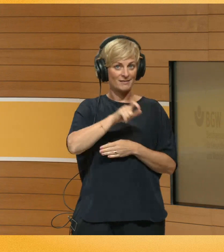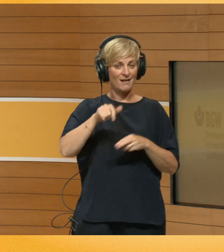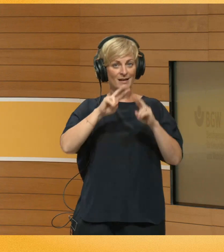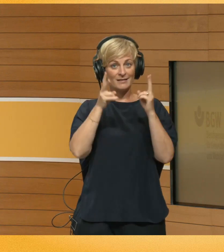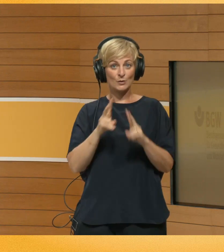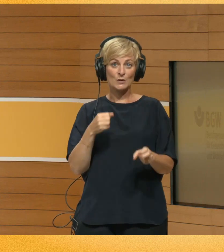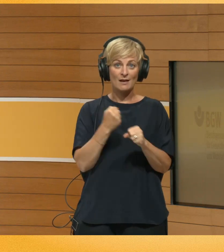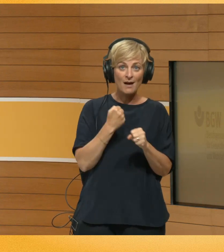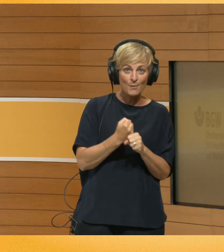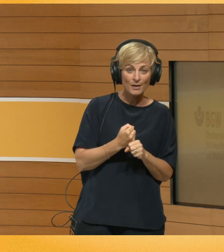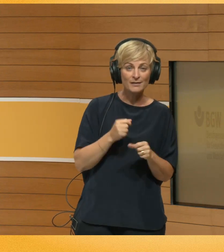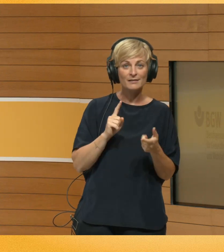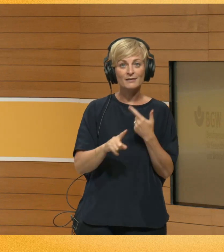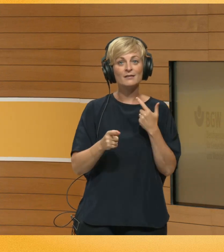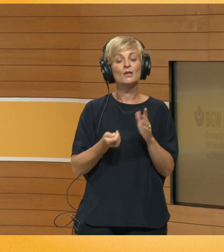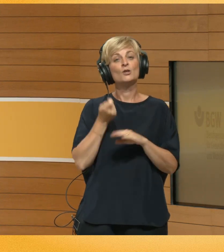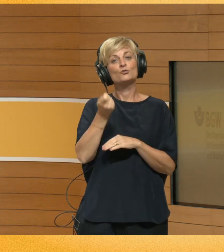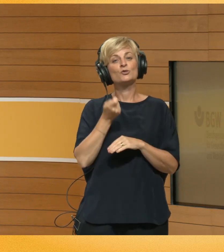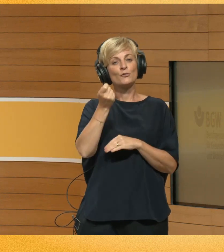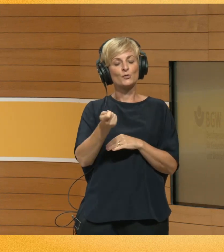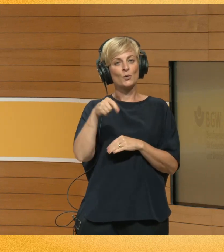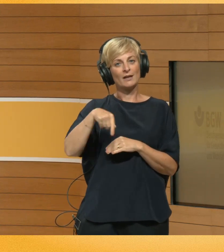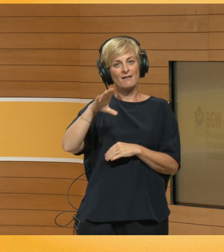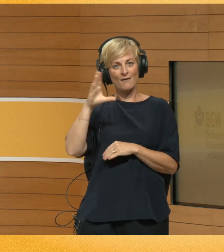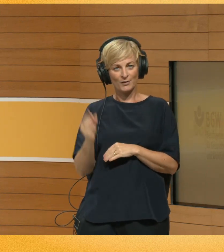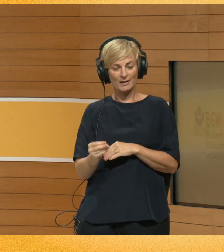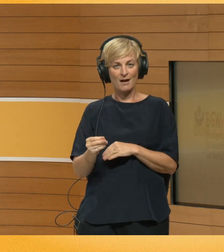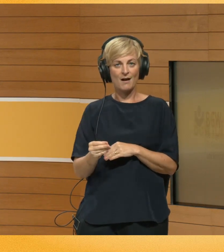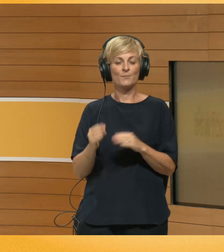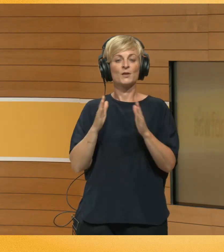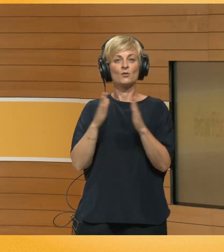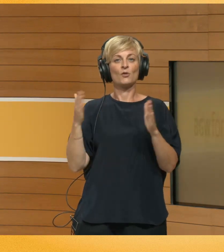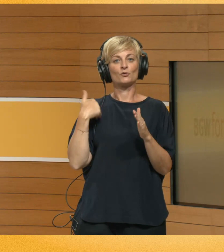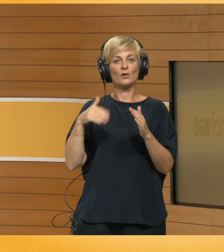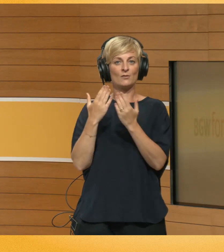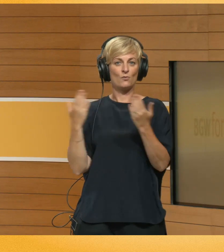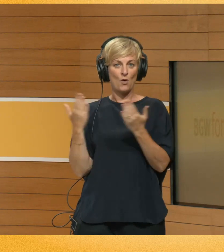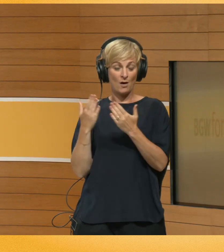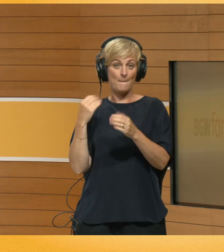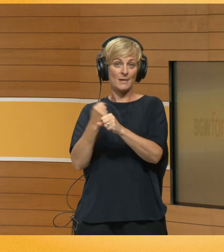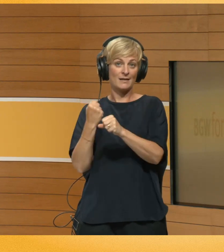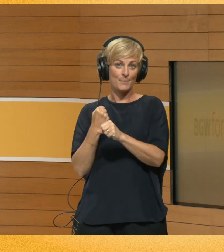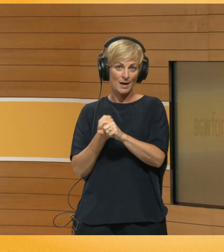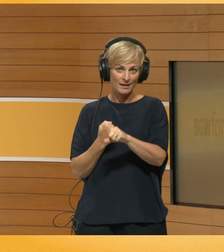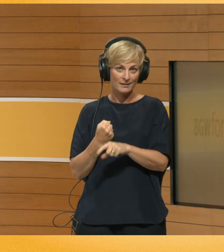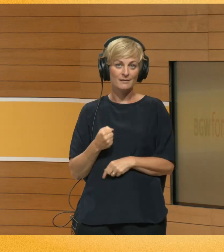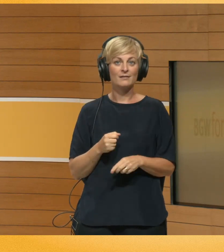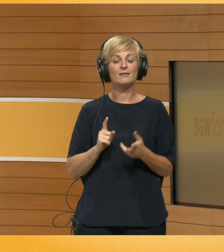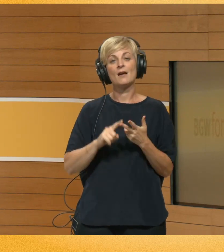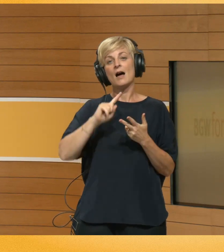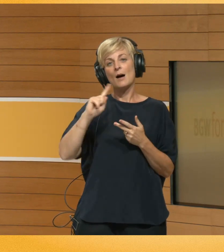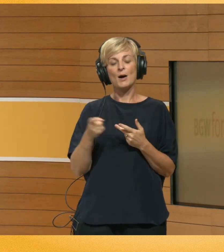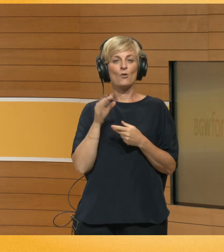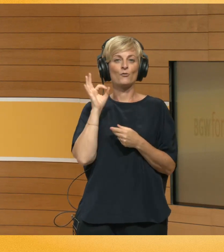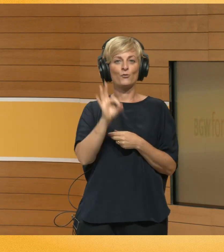his expertise, but also with the Good Economy, which is an investment advisory firm. And he was also part of